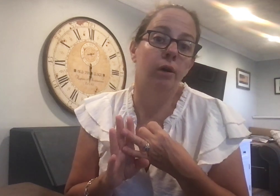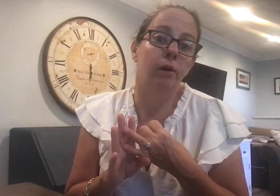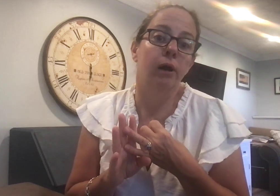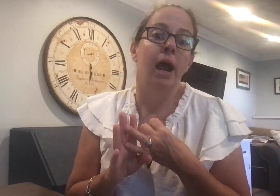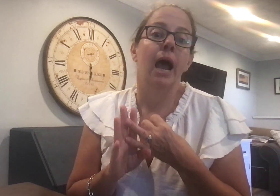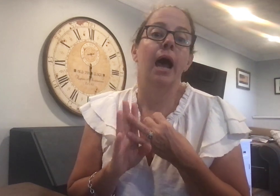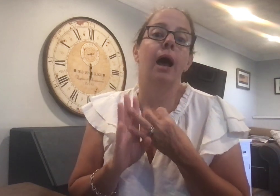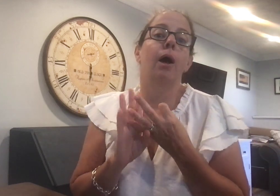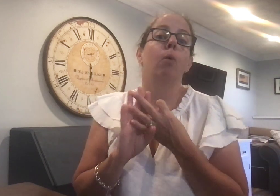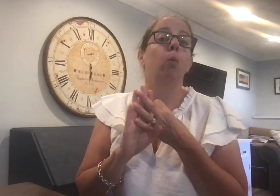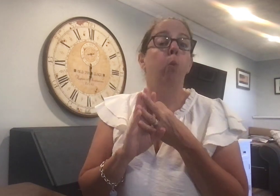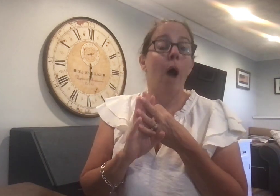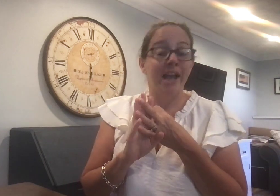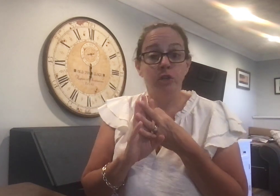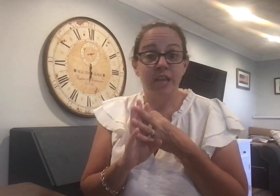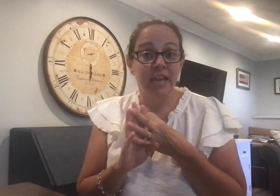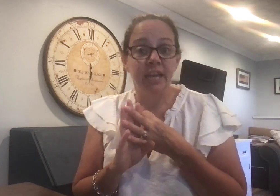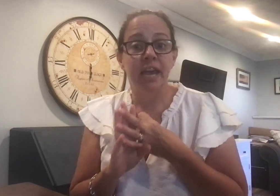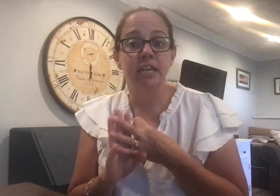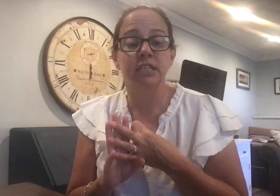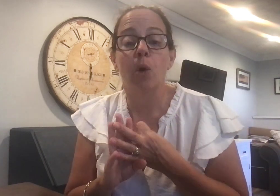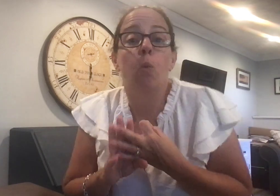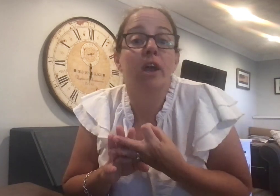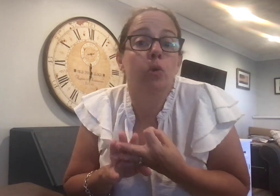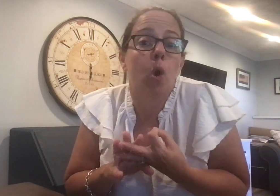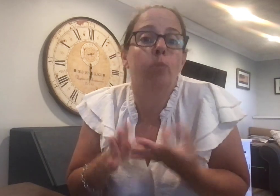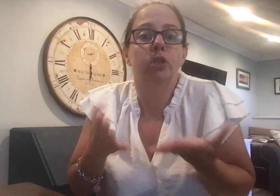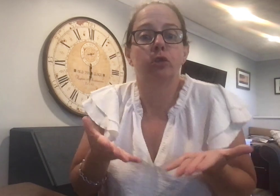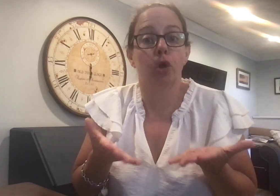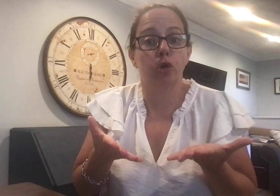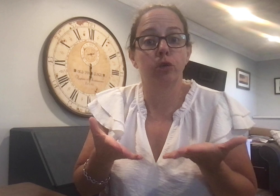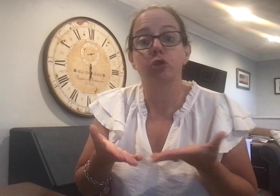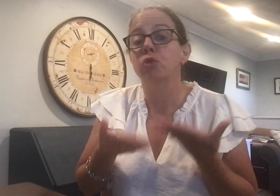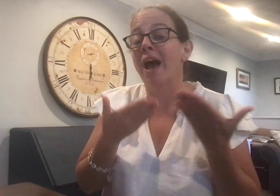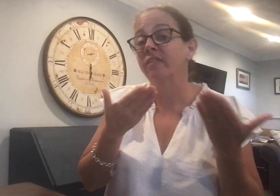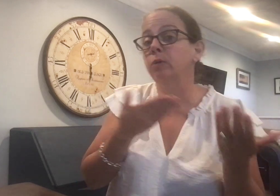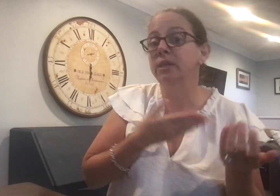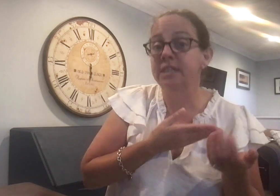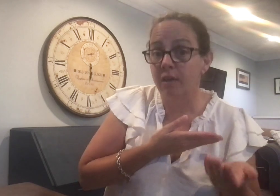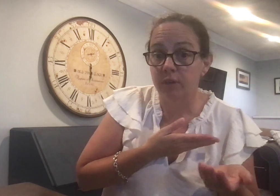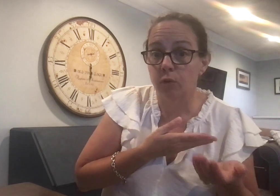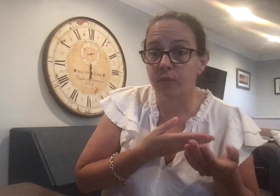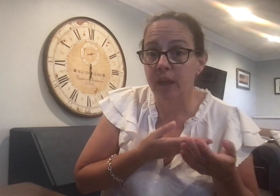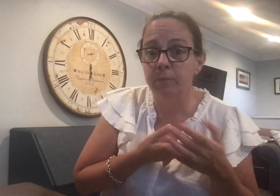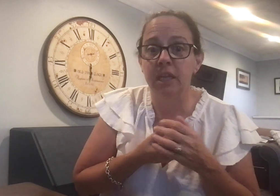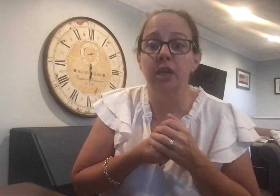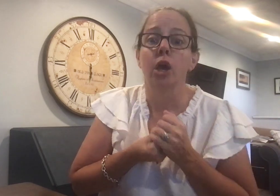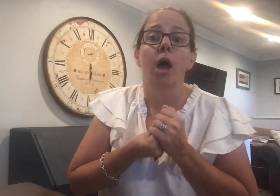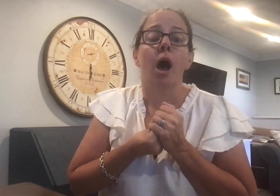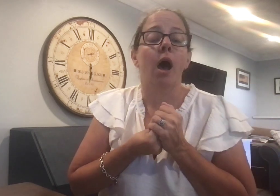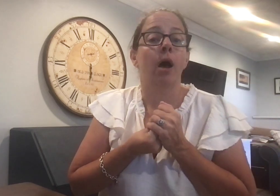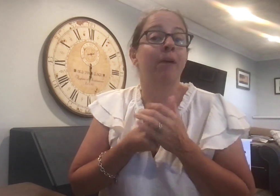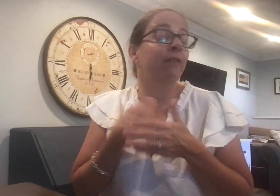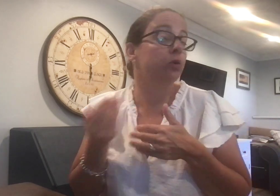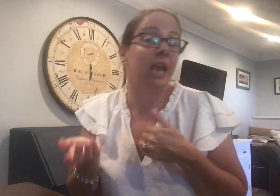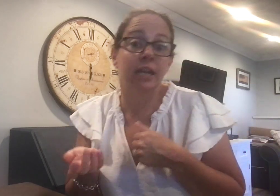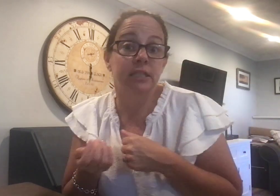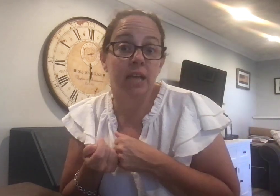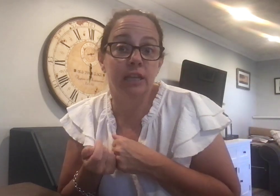major, why you're taking ASL, what you hope to learn. Do you have anyone deaf in your family? Have you taken sign